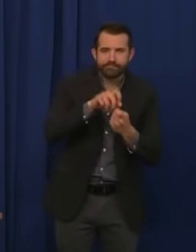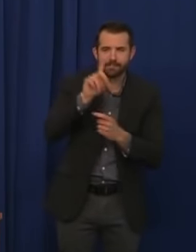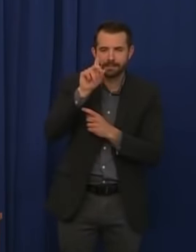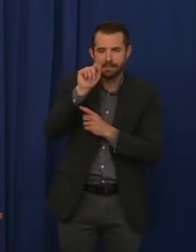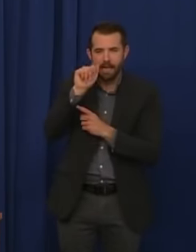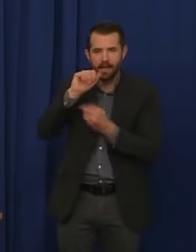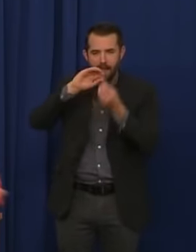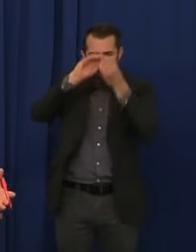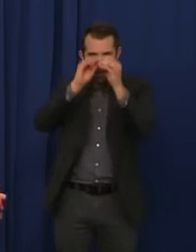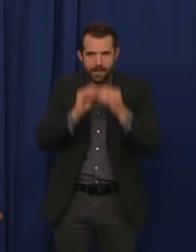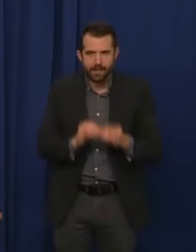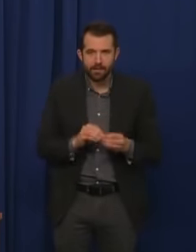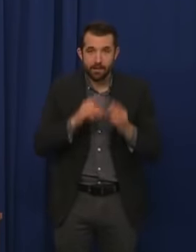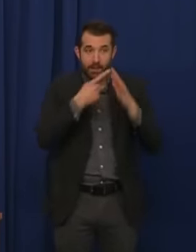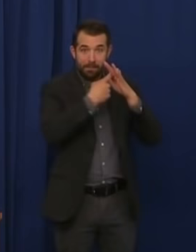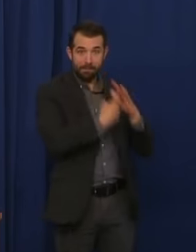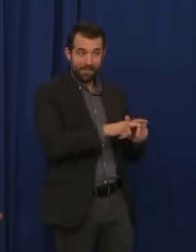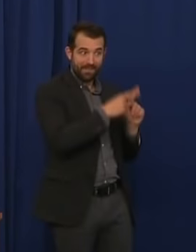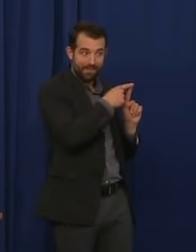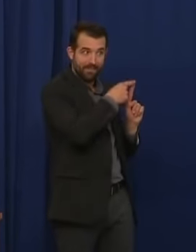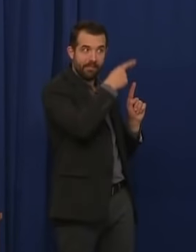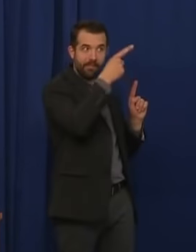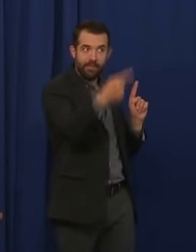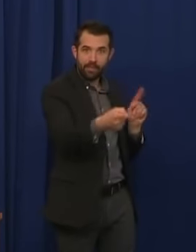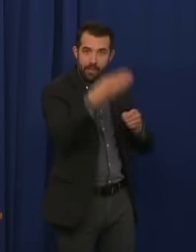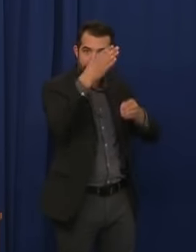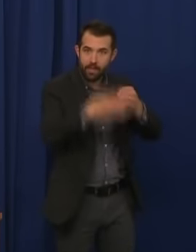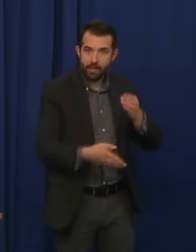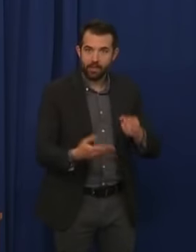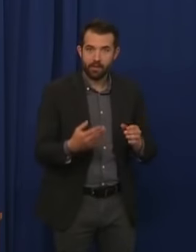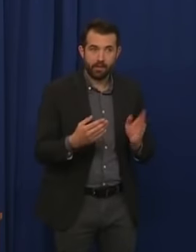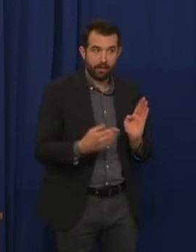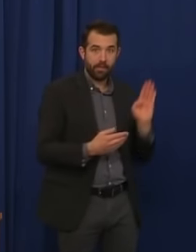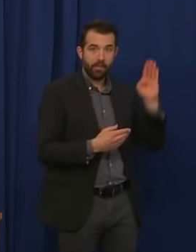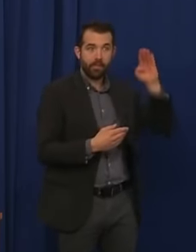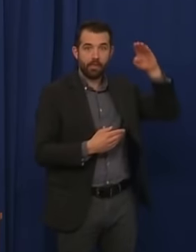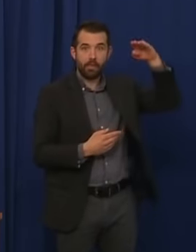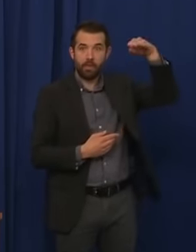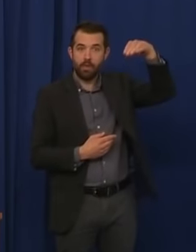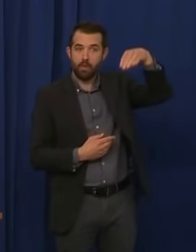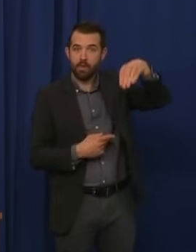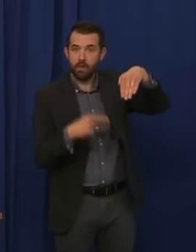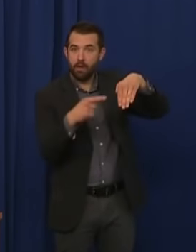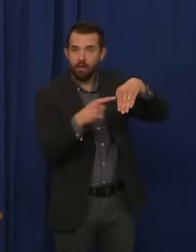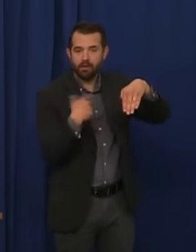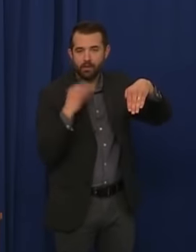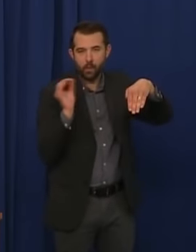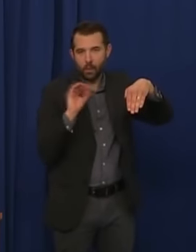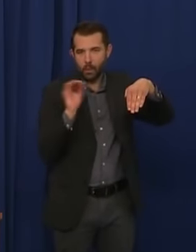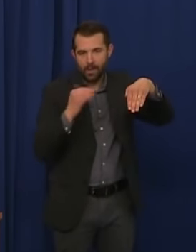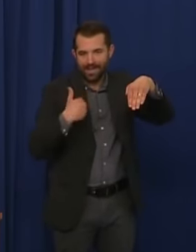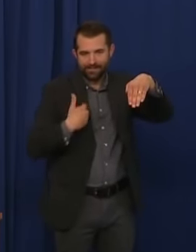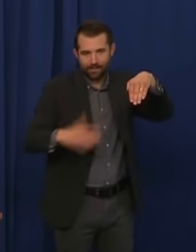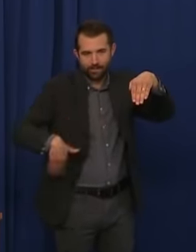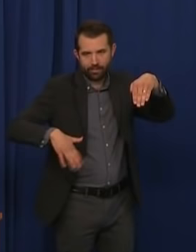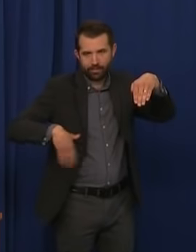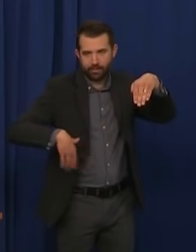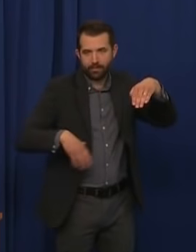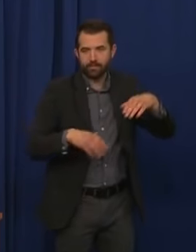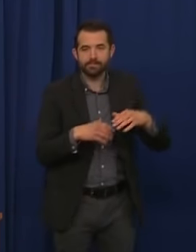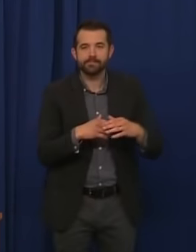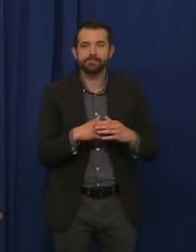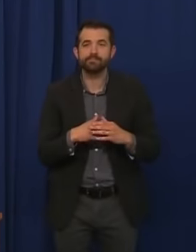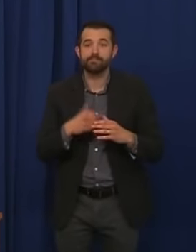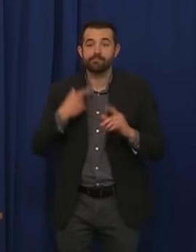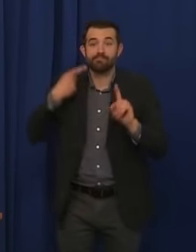or complete a 14-day diminution in cases or anything of that nature. I think the bottom line is that